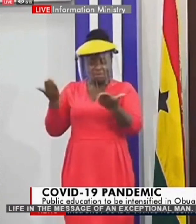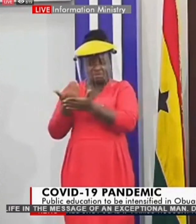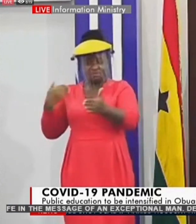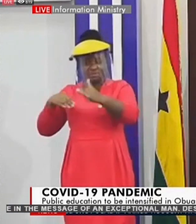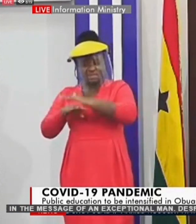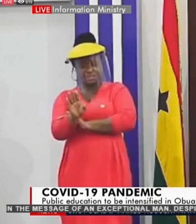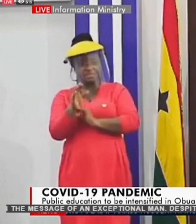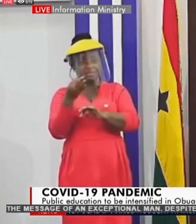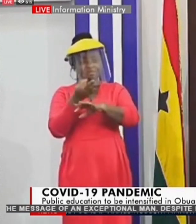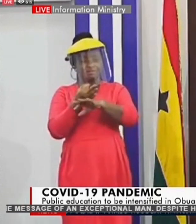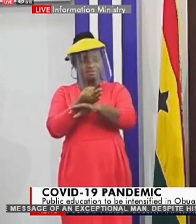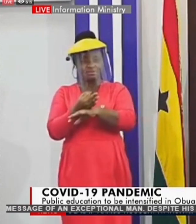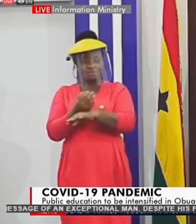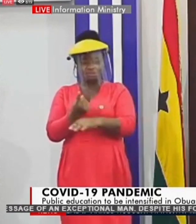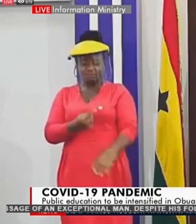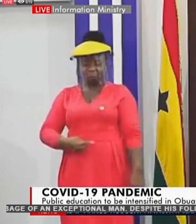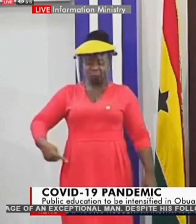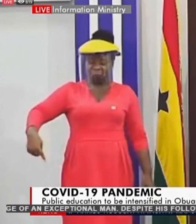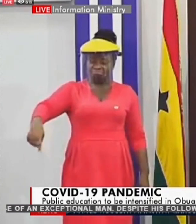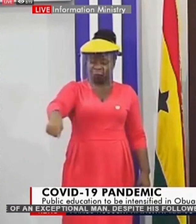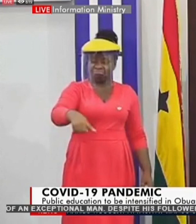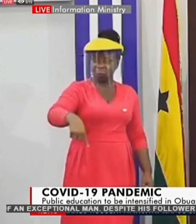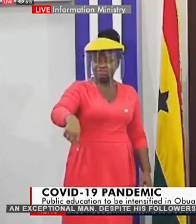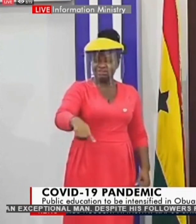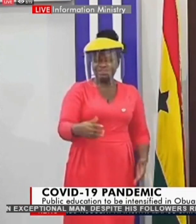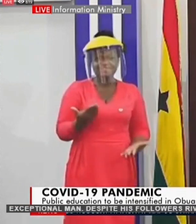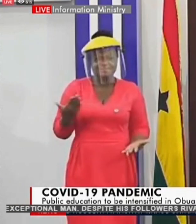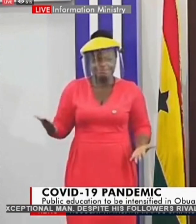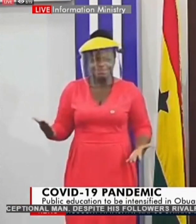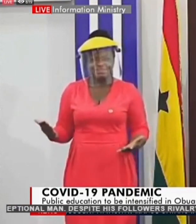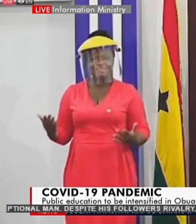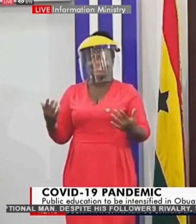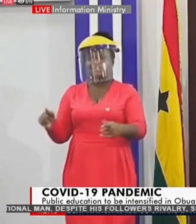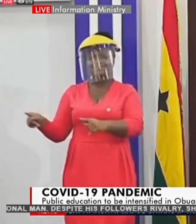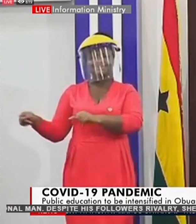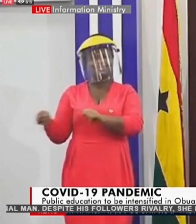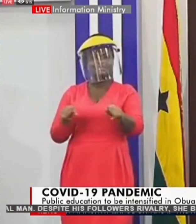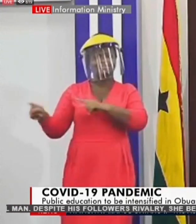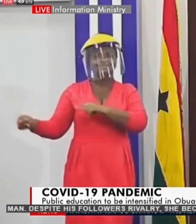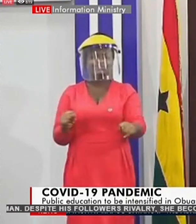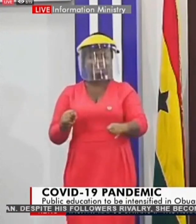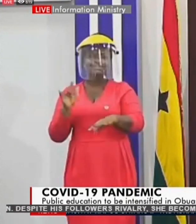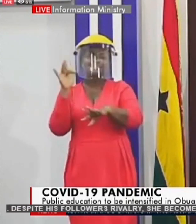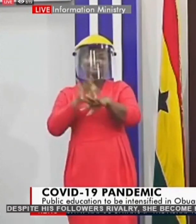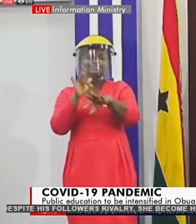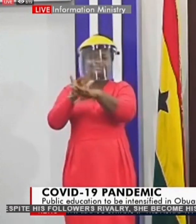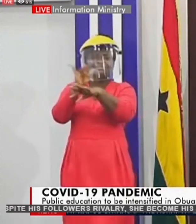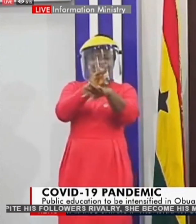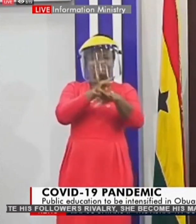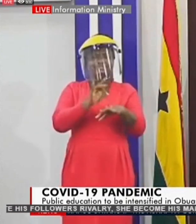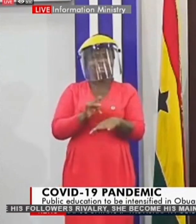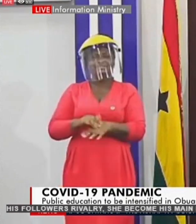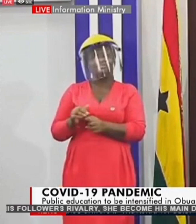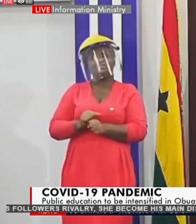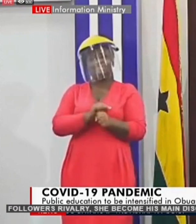the factory, you have to go through it. So it's an entity that can actually transmit infection among a